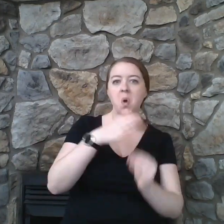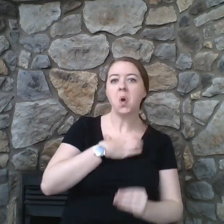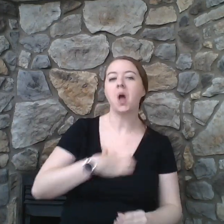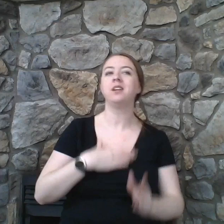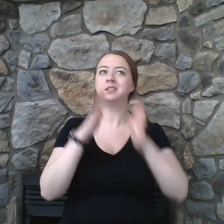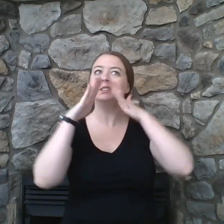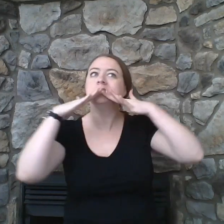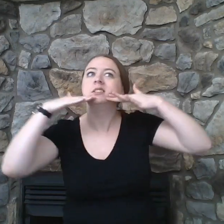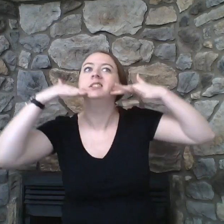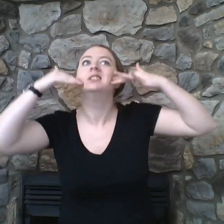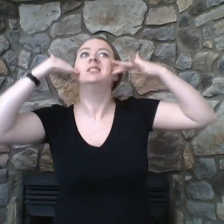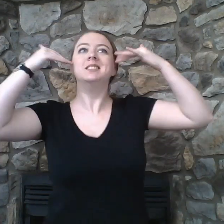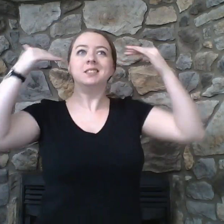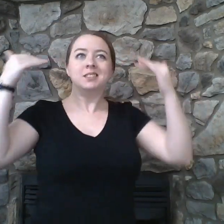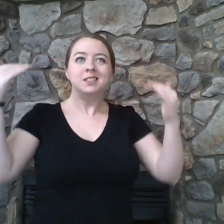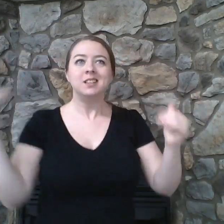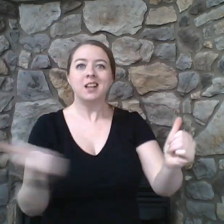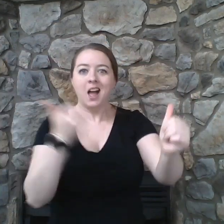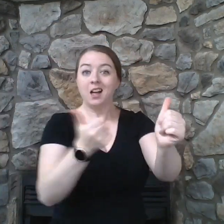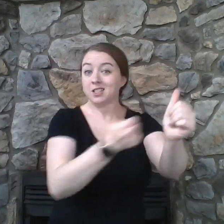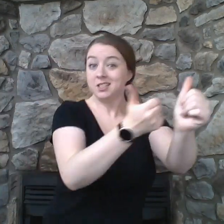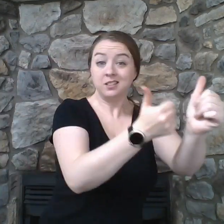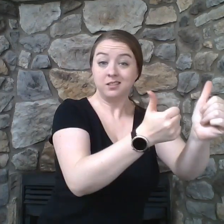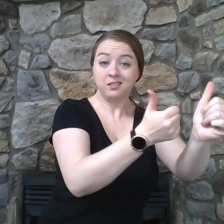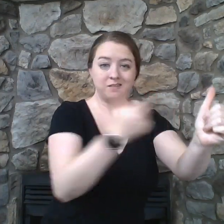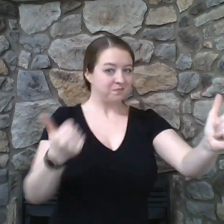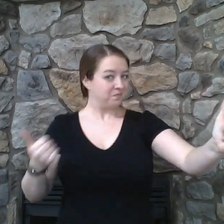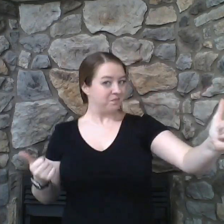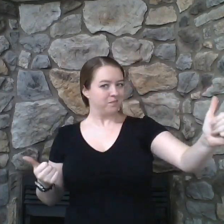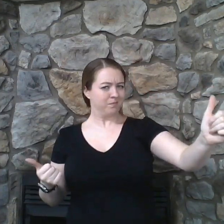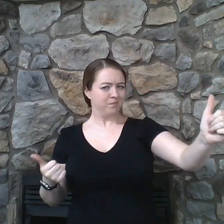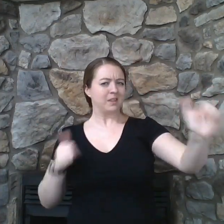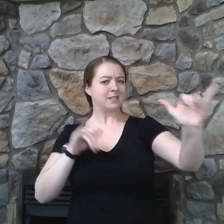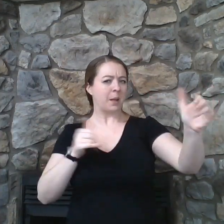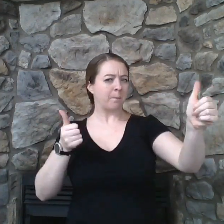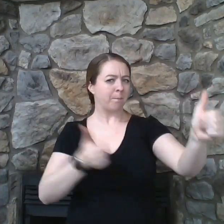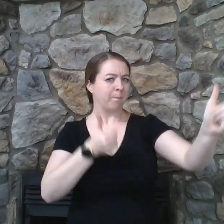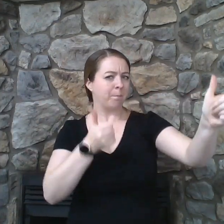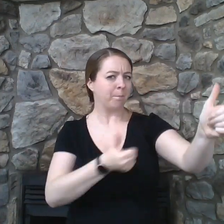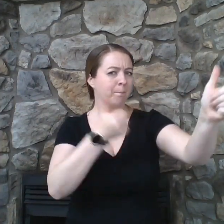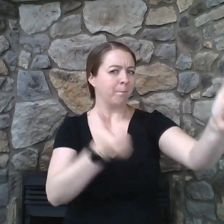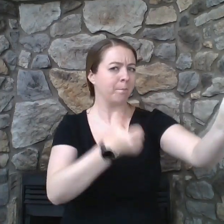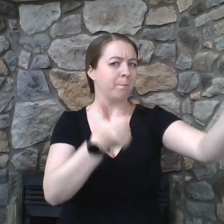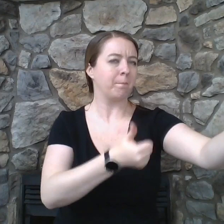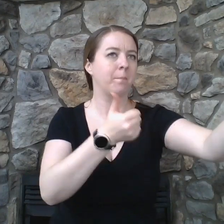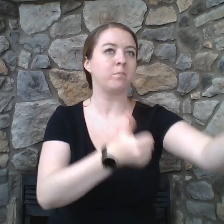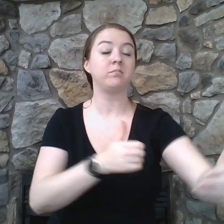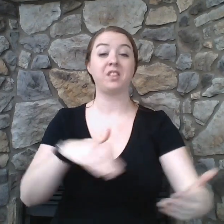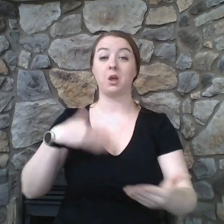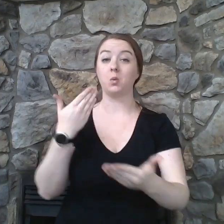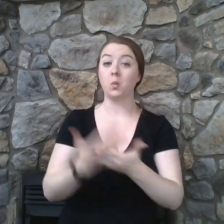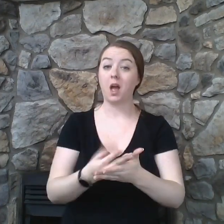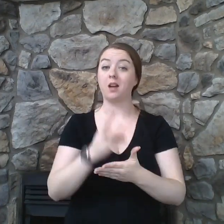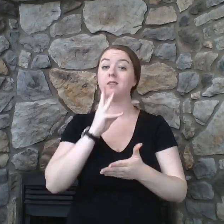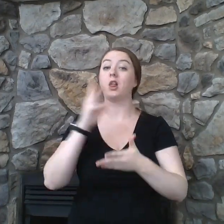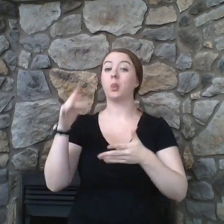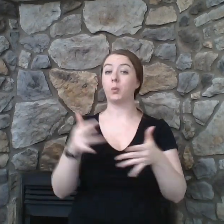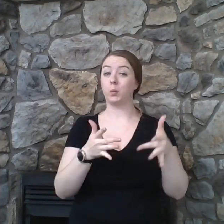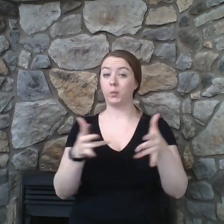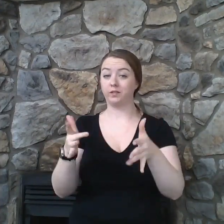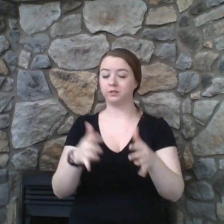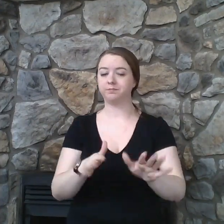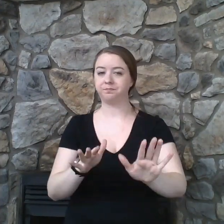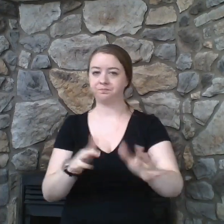and hungrier, grinning like a horse collar, never getting nearer, never getting farther, and they came to the Wollongong River.